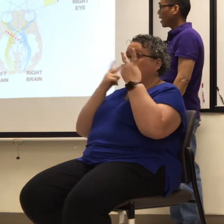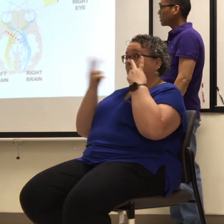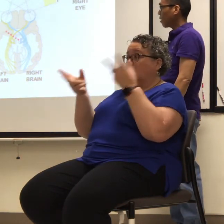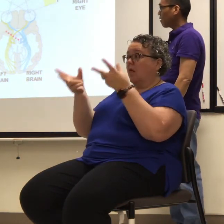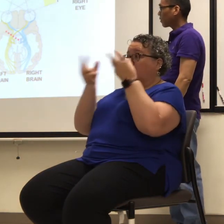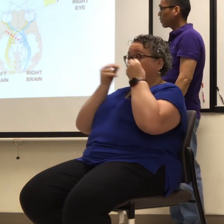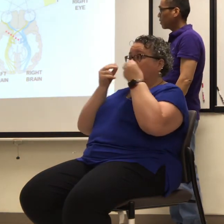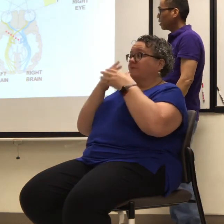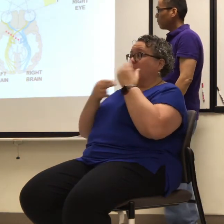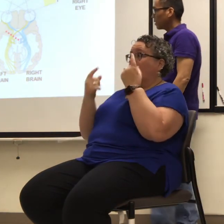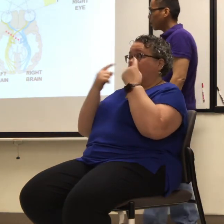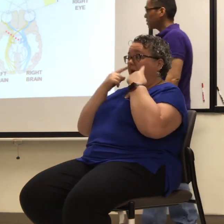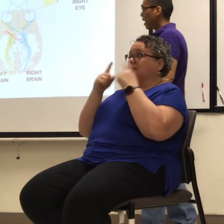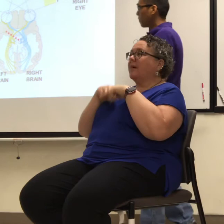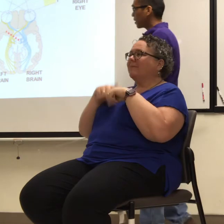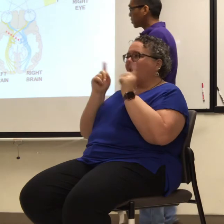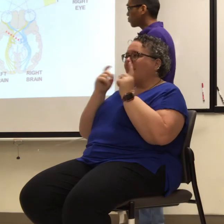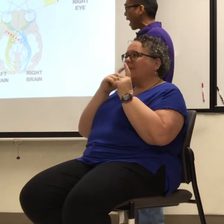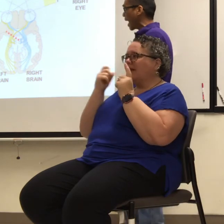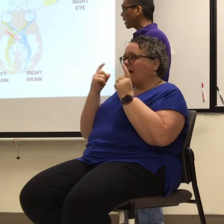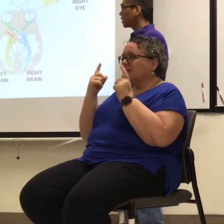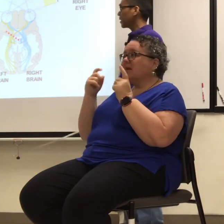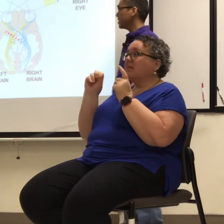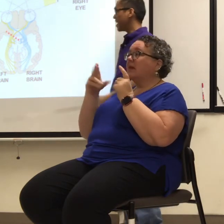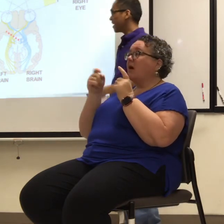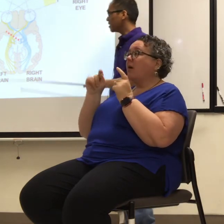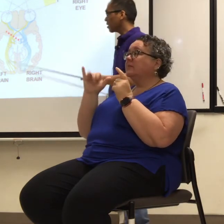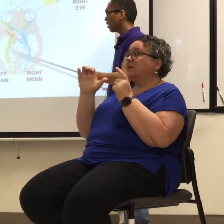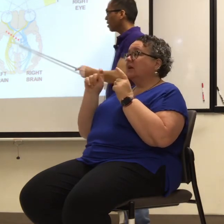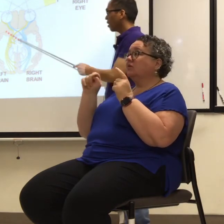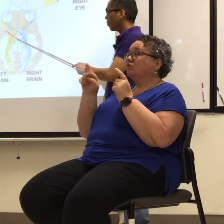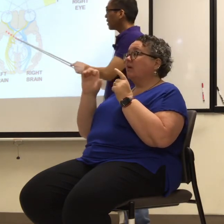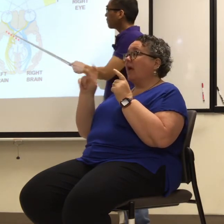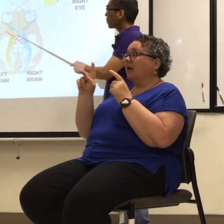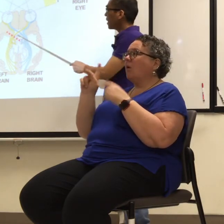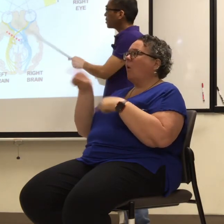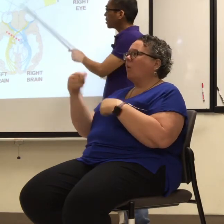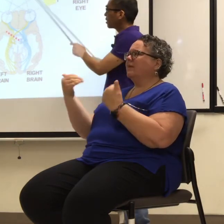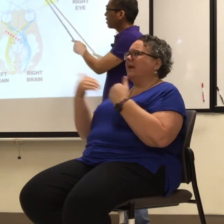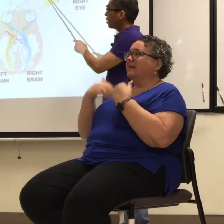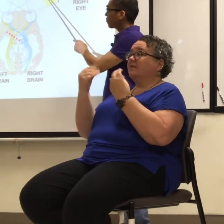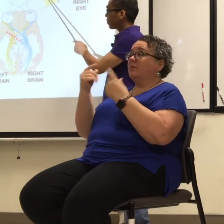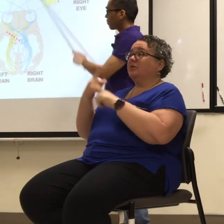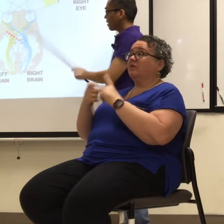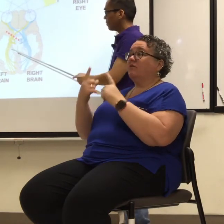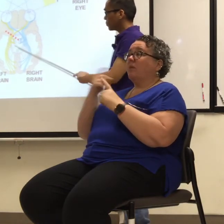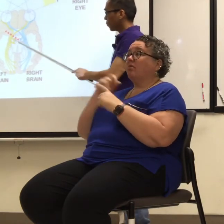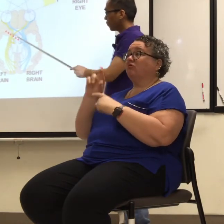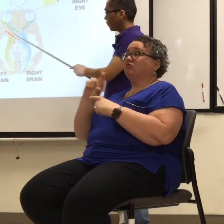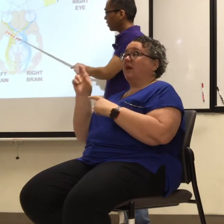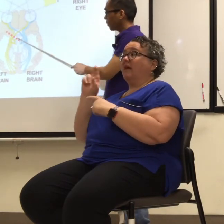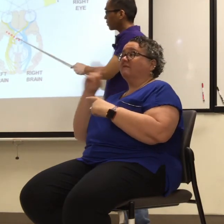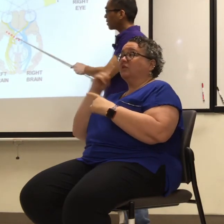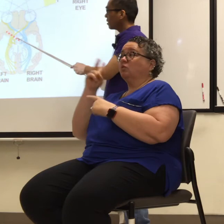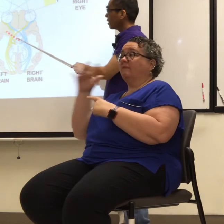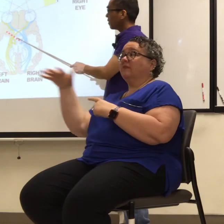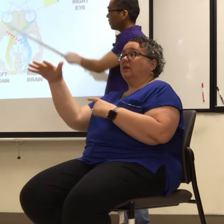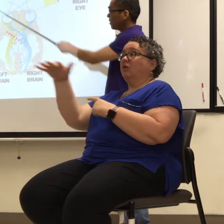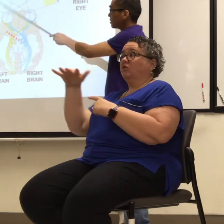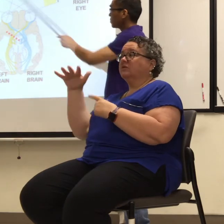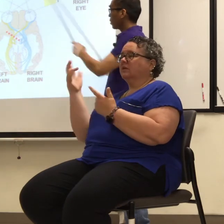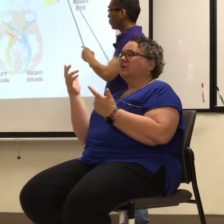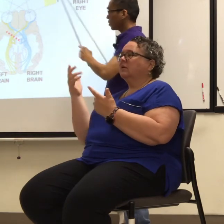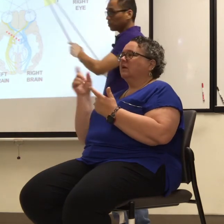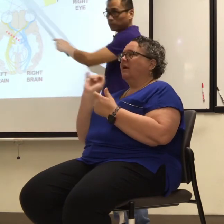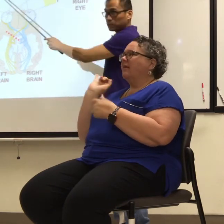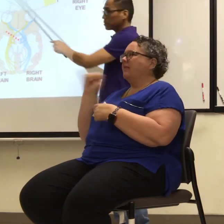both eyes. However, because the optic tract contains only information from the right visual field,